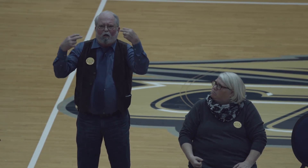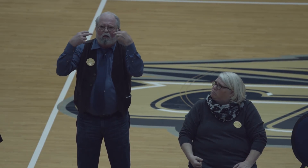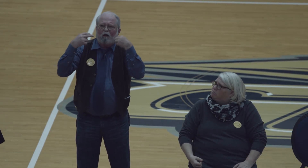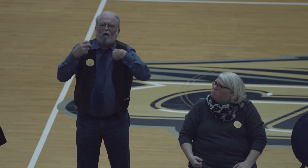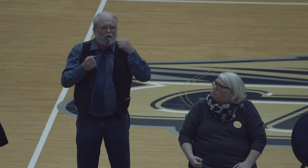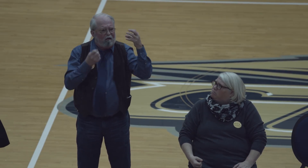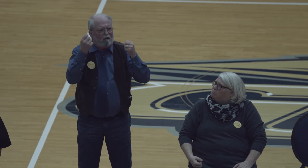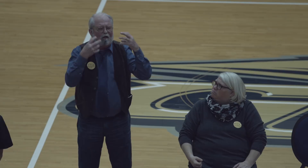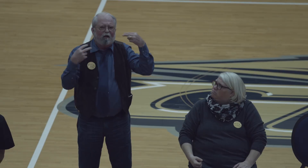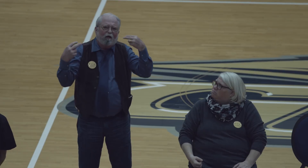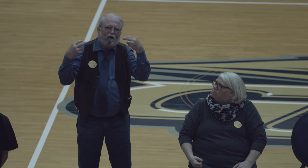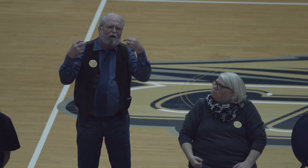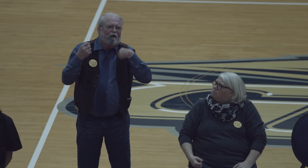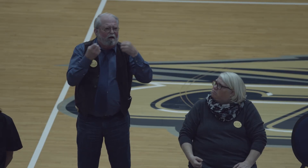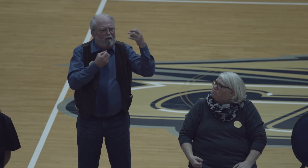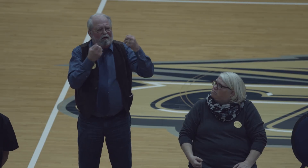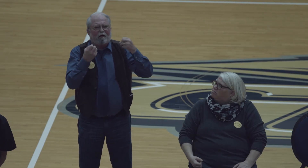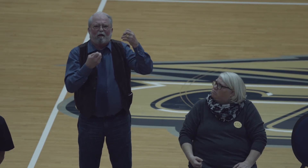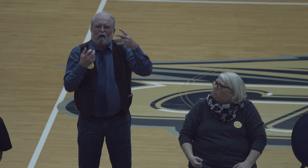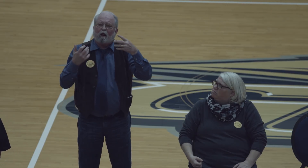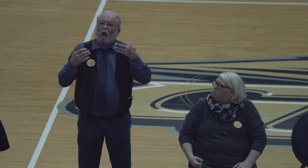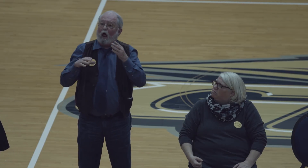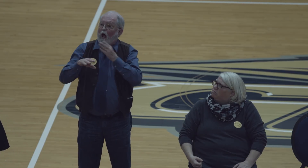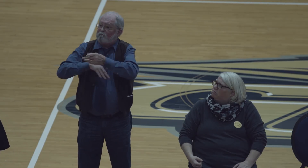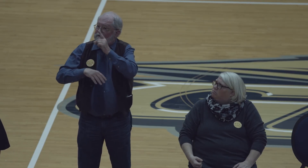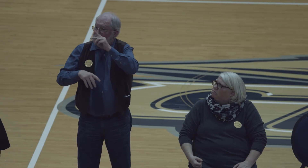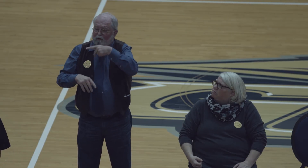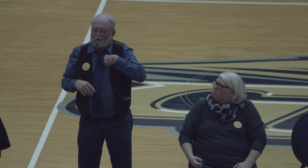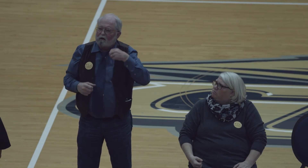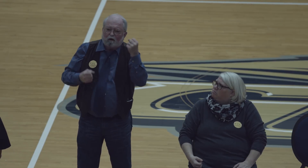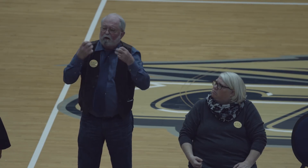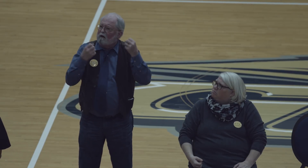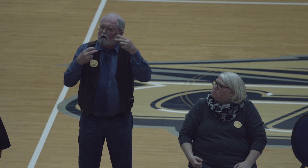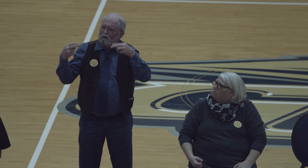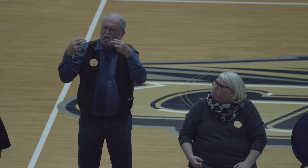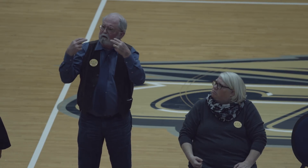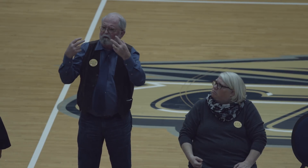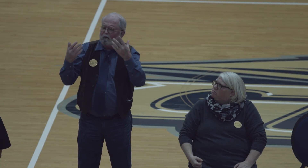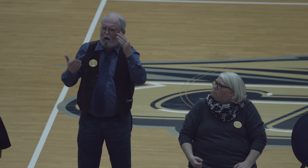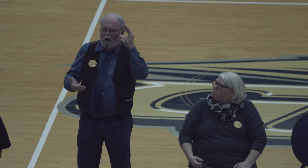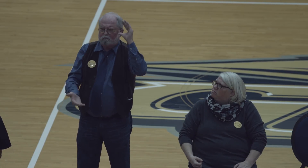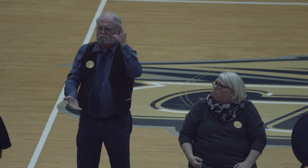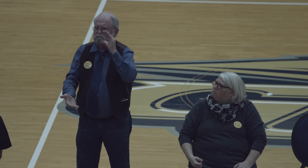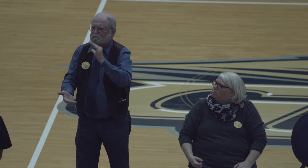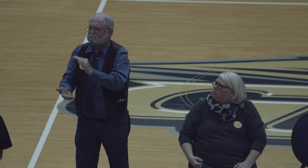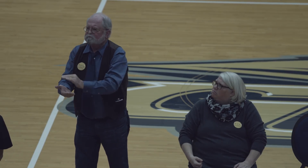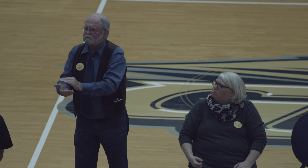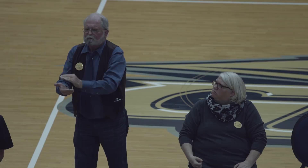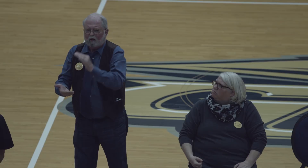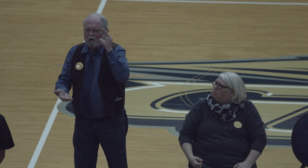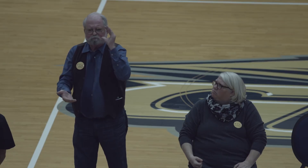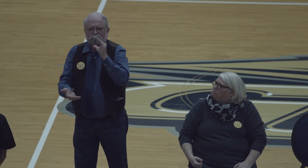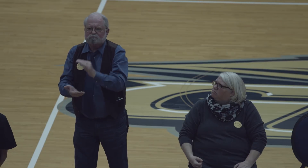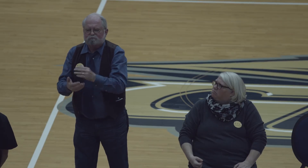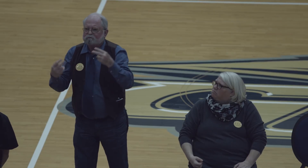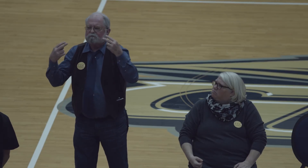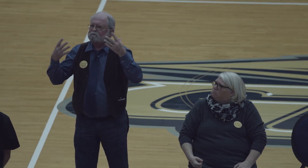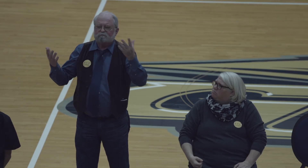I remember growing up and having people look at me a certain way as a deaf member of the community. And that